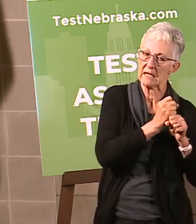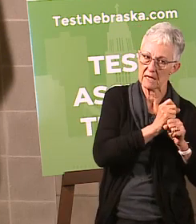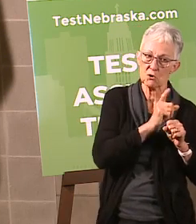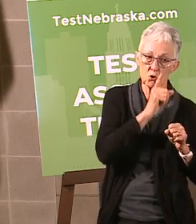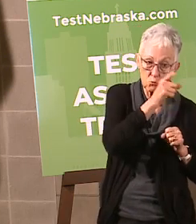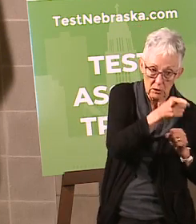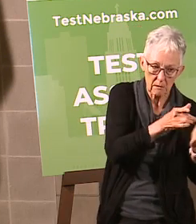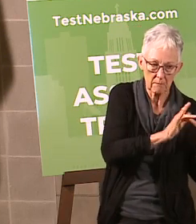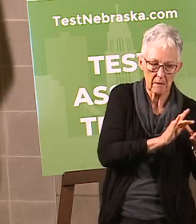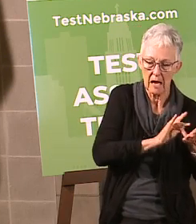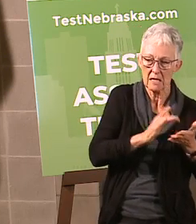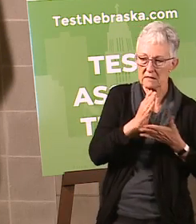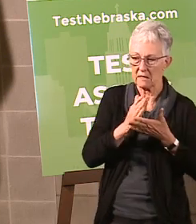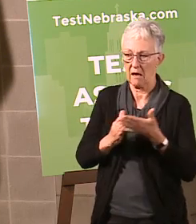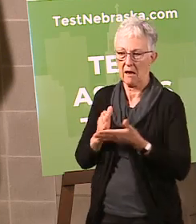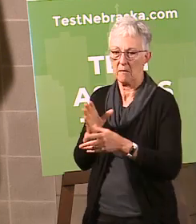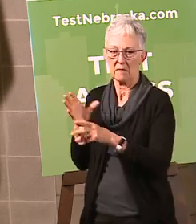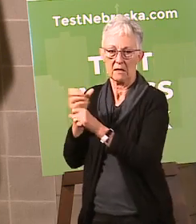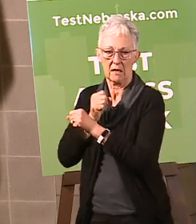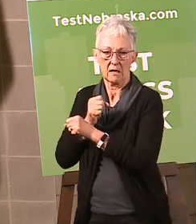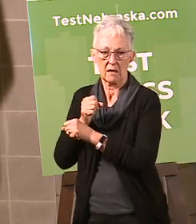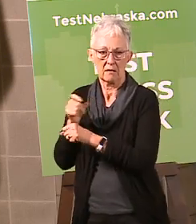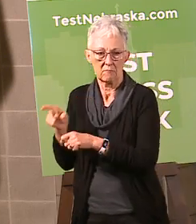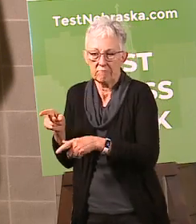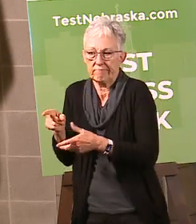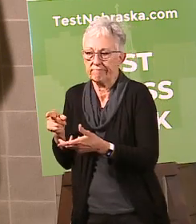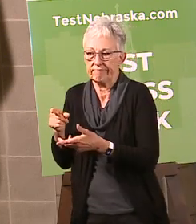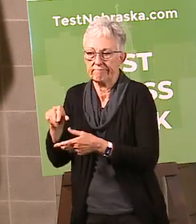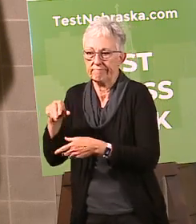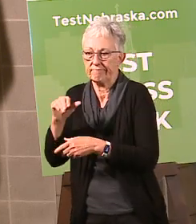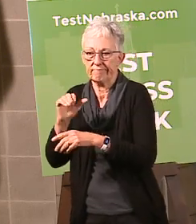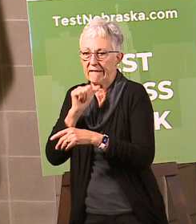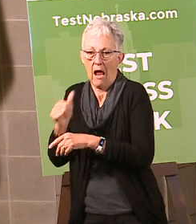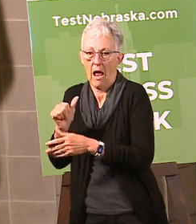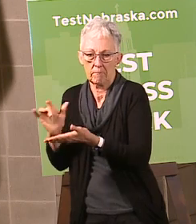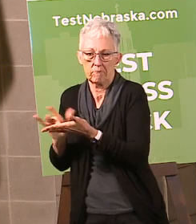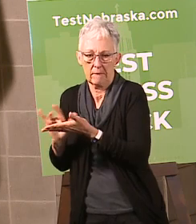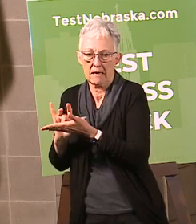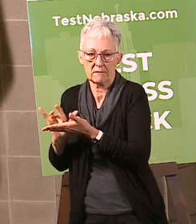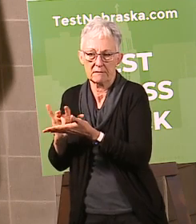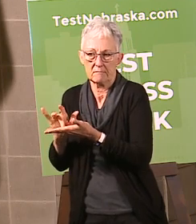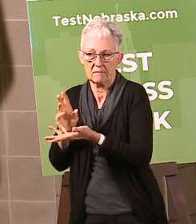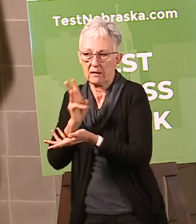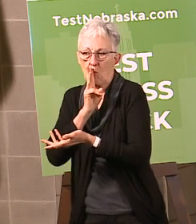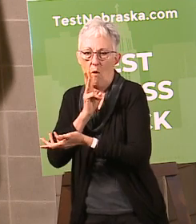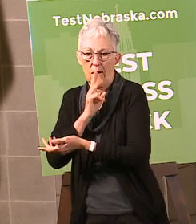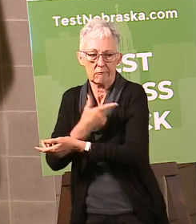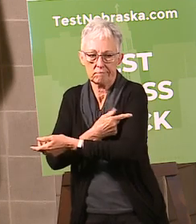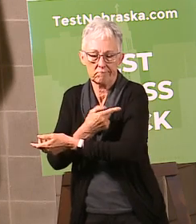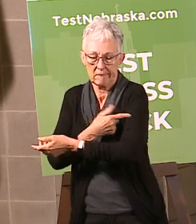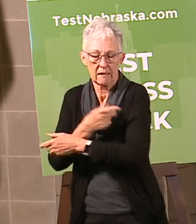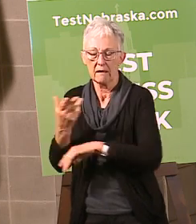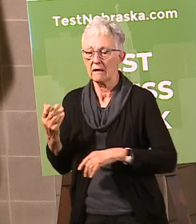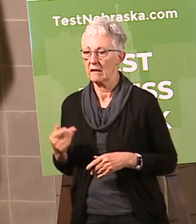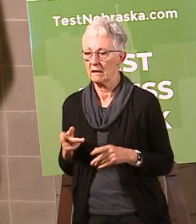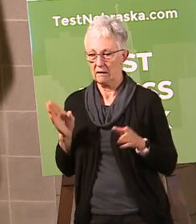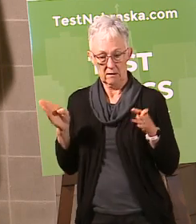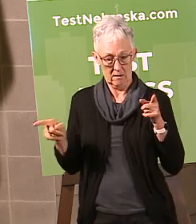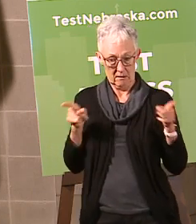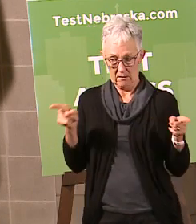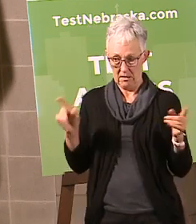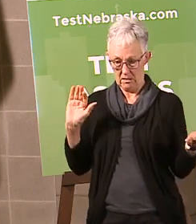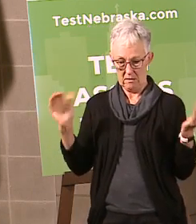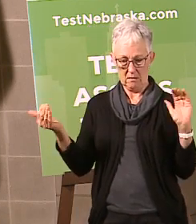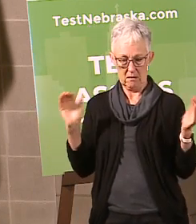or not, get a placebo, and it was a randomized controlled blinded trial, they found that the patients that did